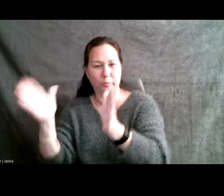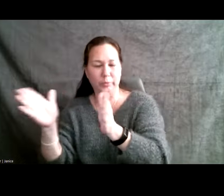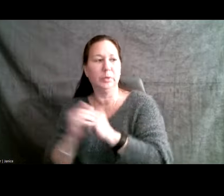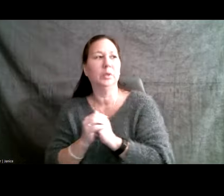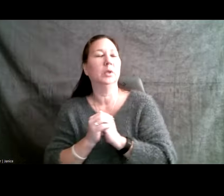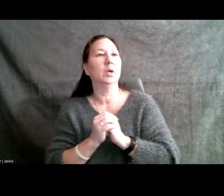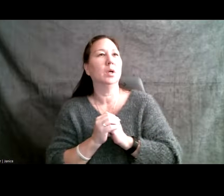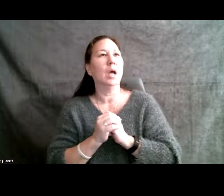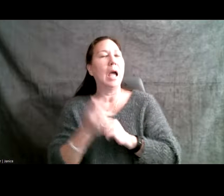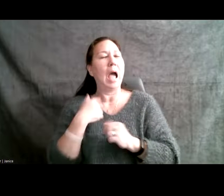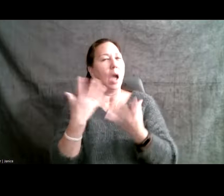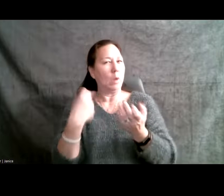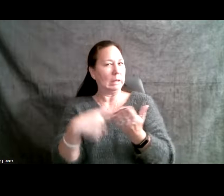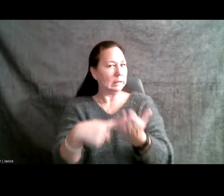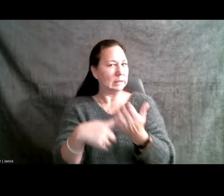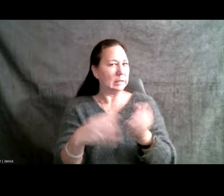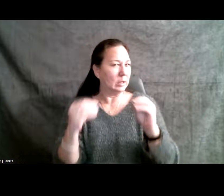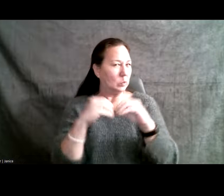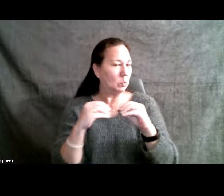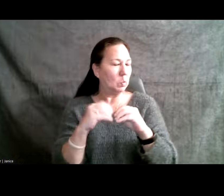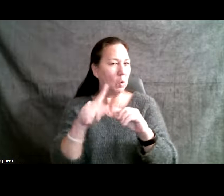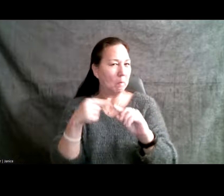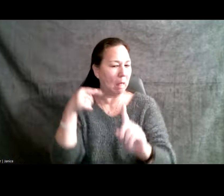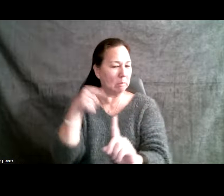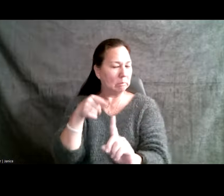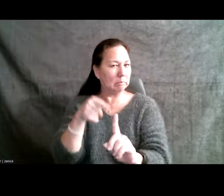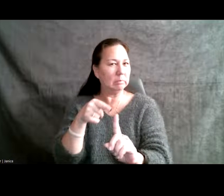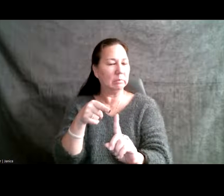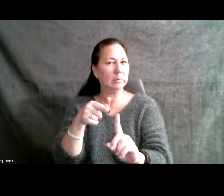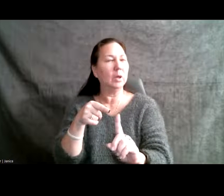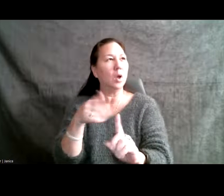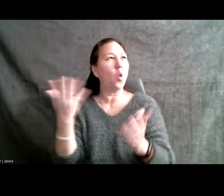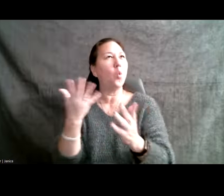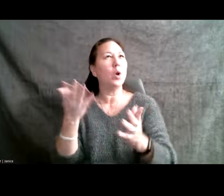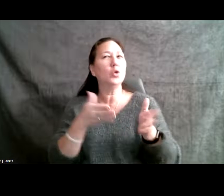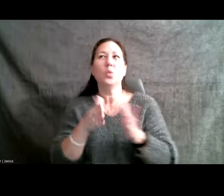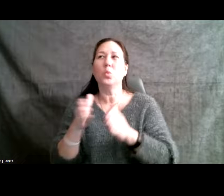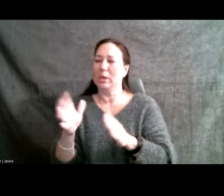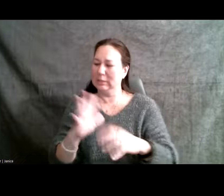are the ways in which the indigenous community